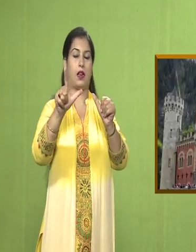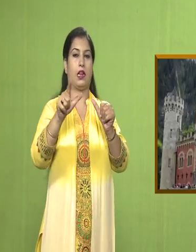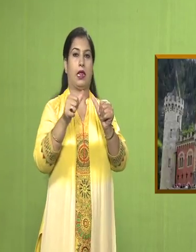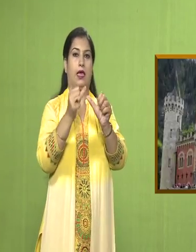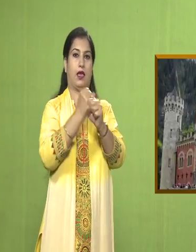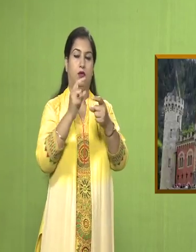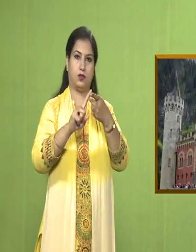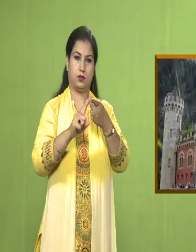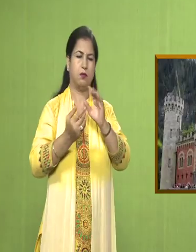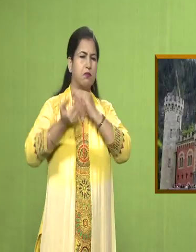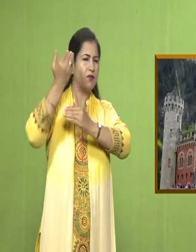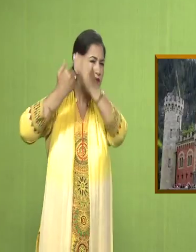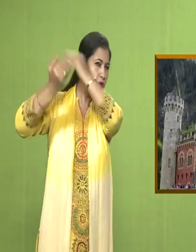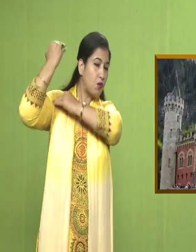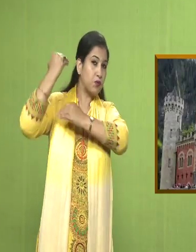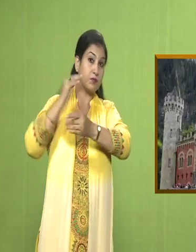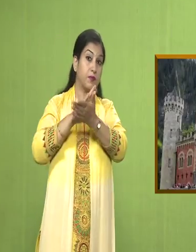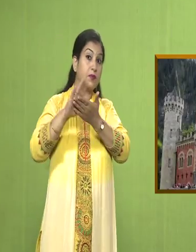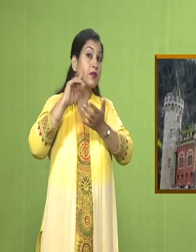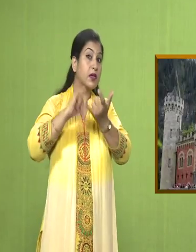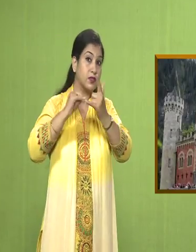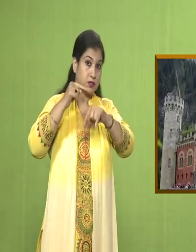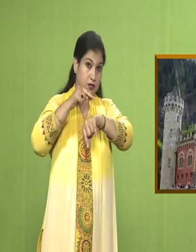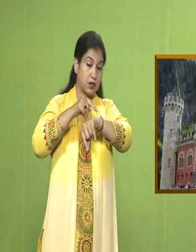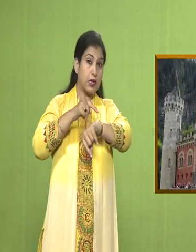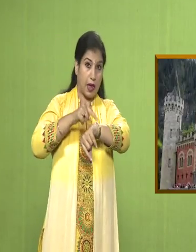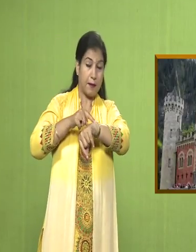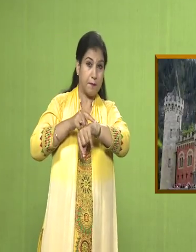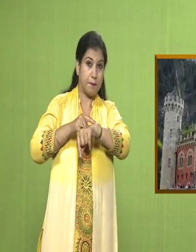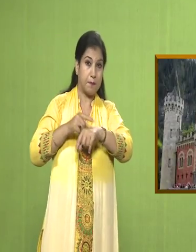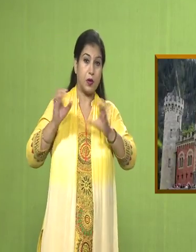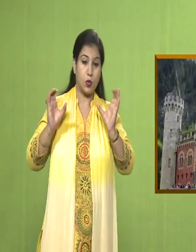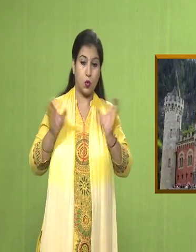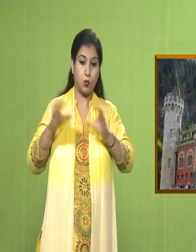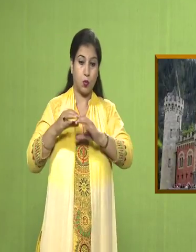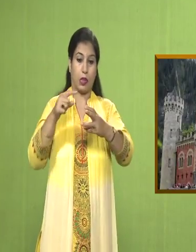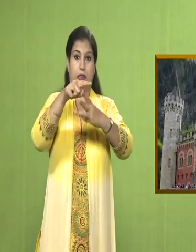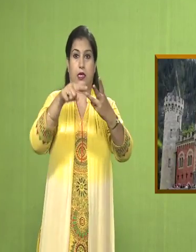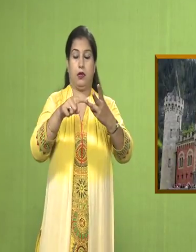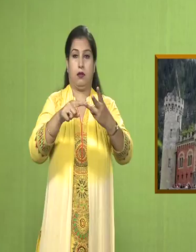Western history has been divided into three parts on the basis of time period.